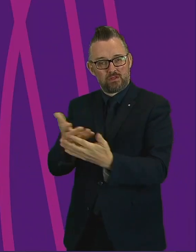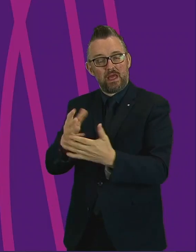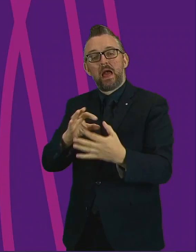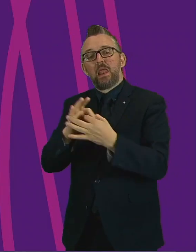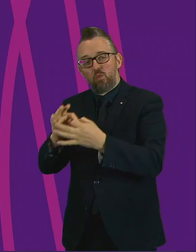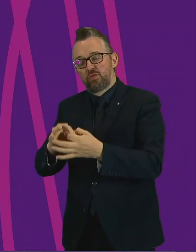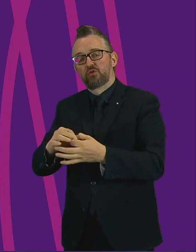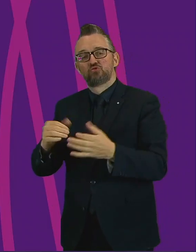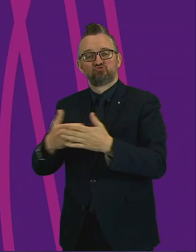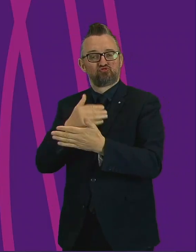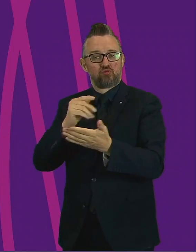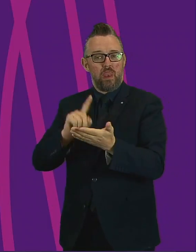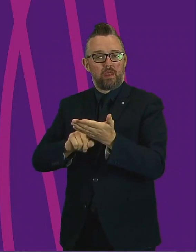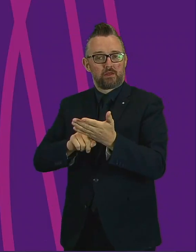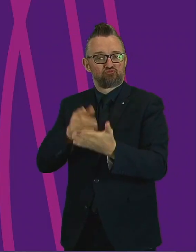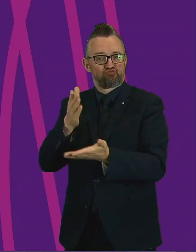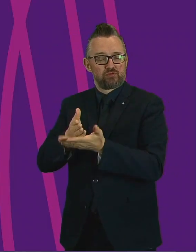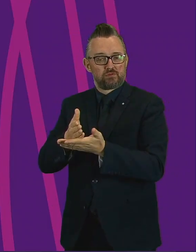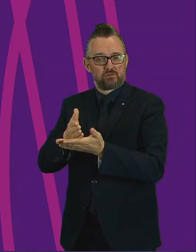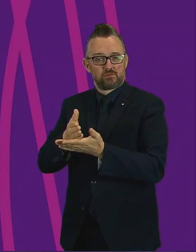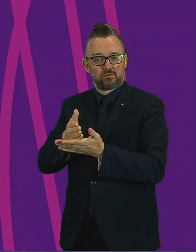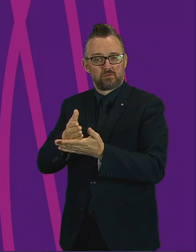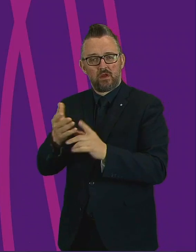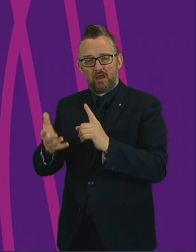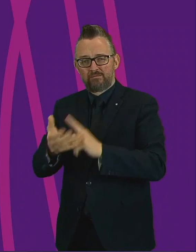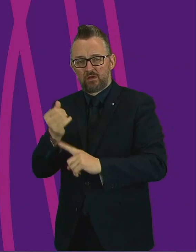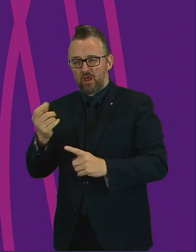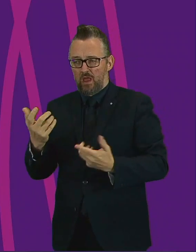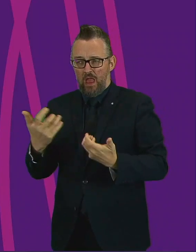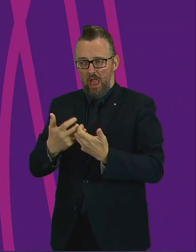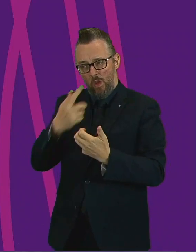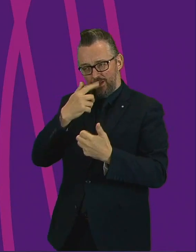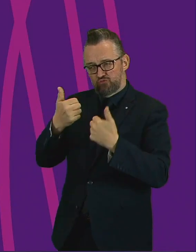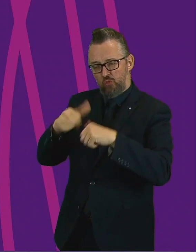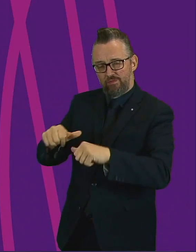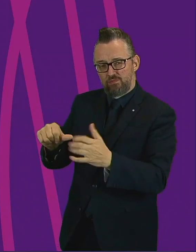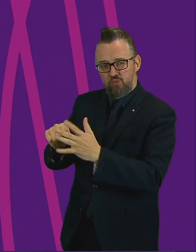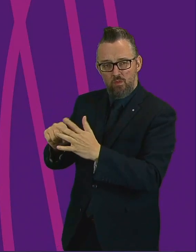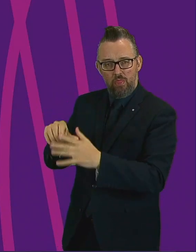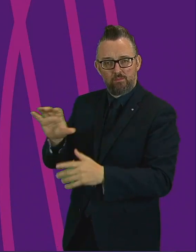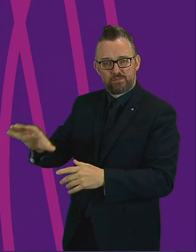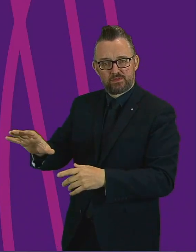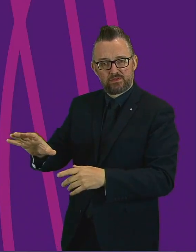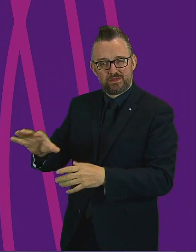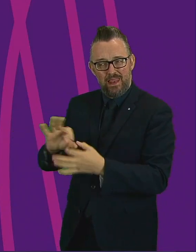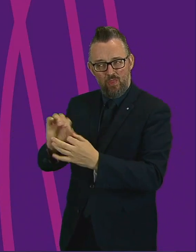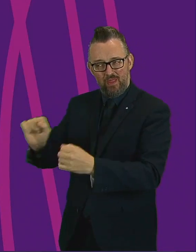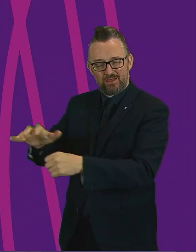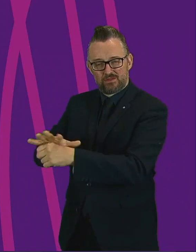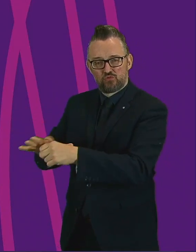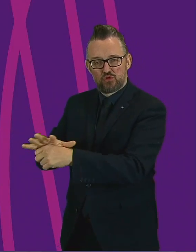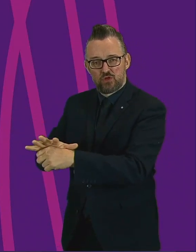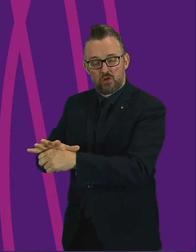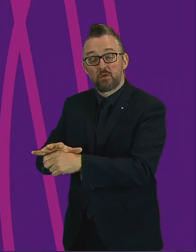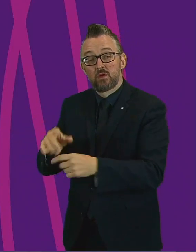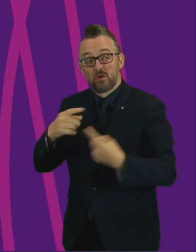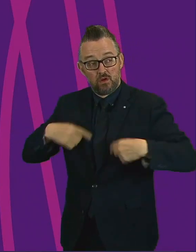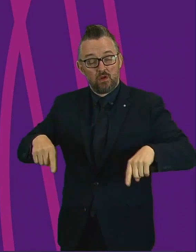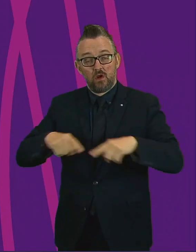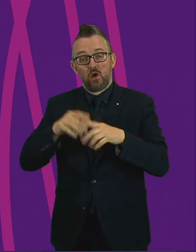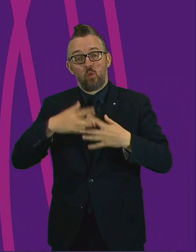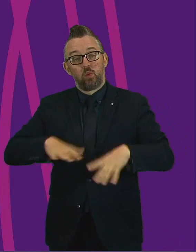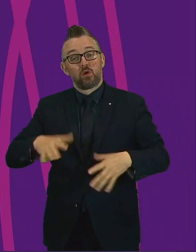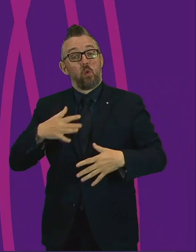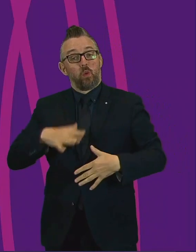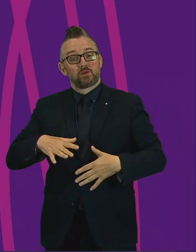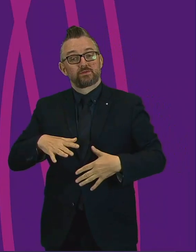to see what conversations and advice we can offer there given their specific circumstances. But we all want to see